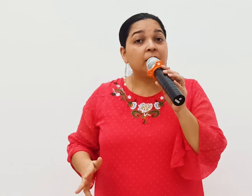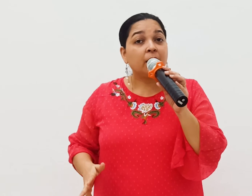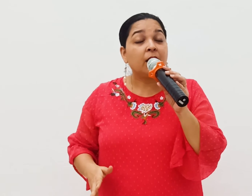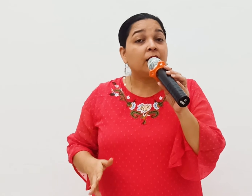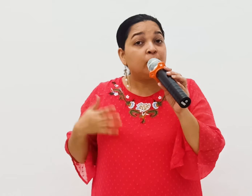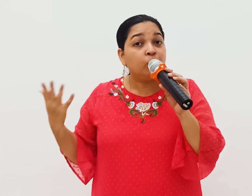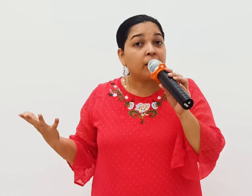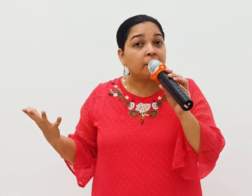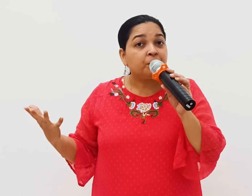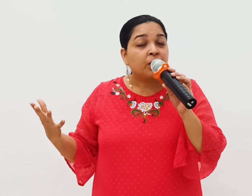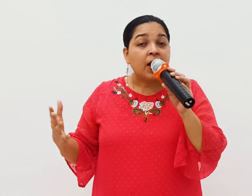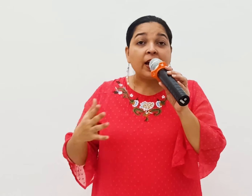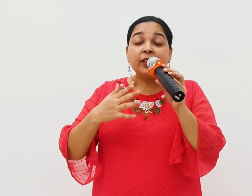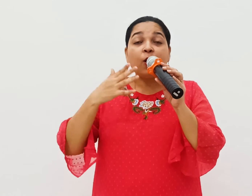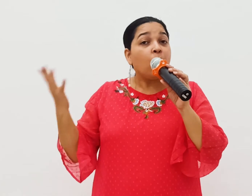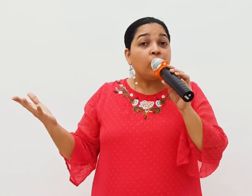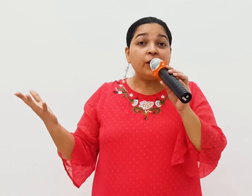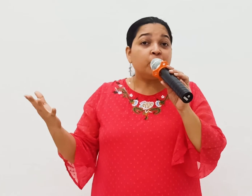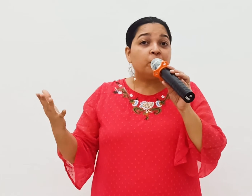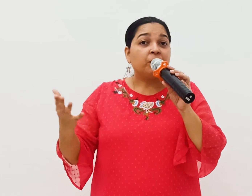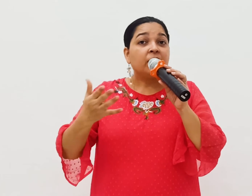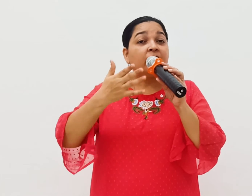Jonah's name came. Hallelujah. And they